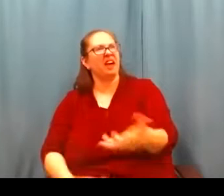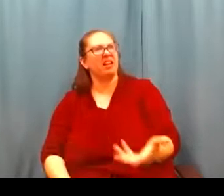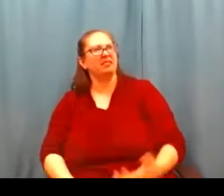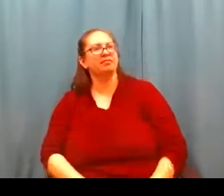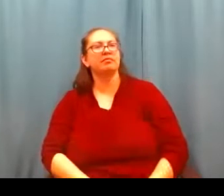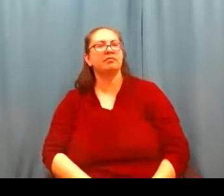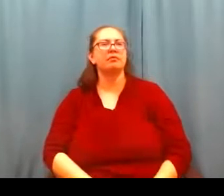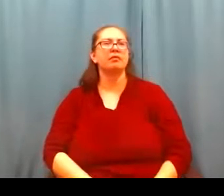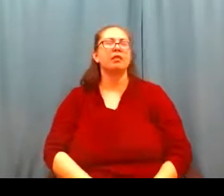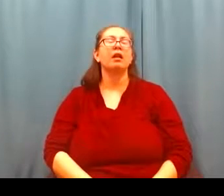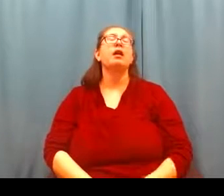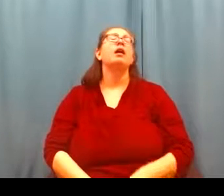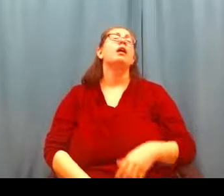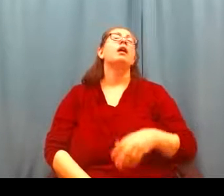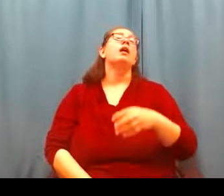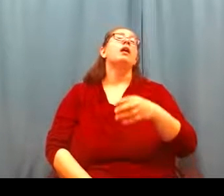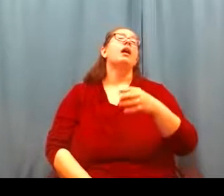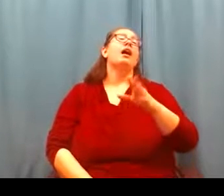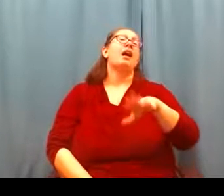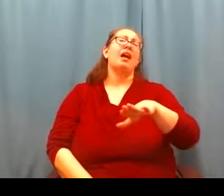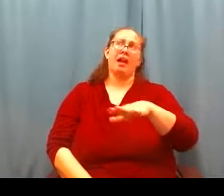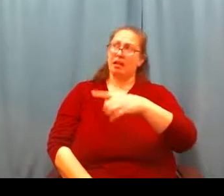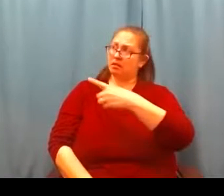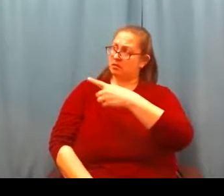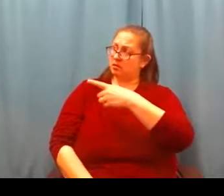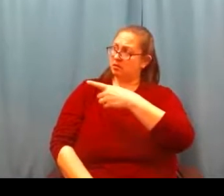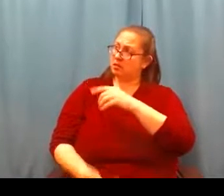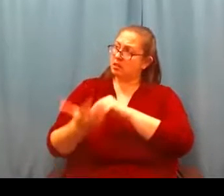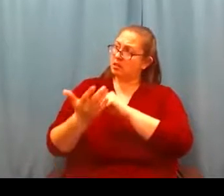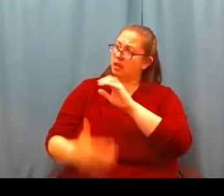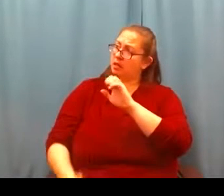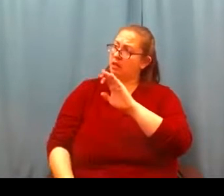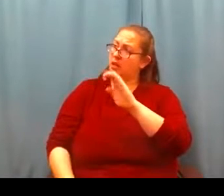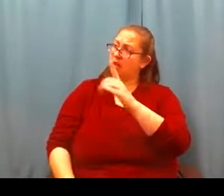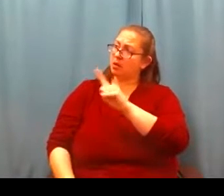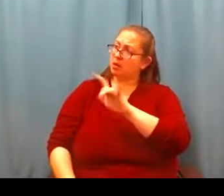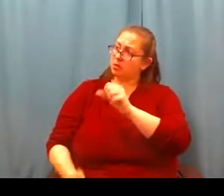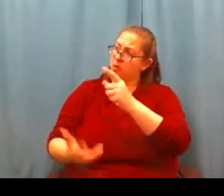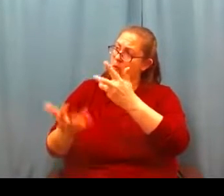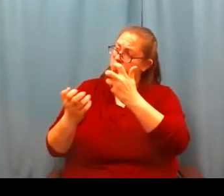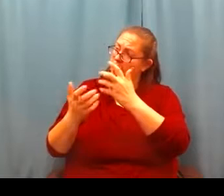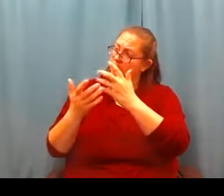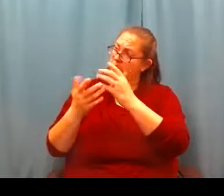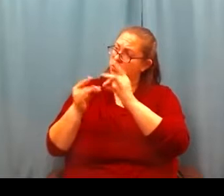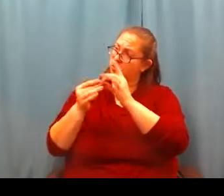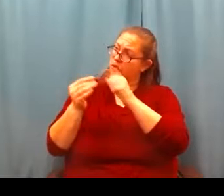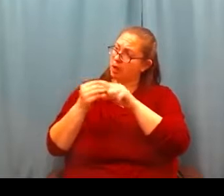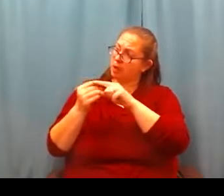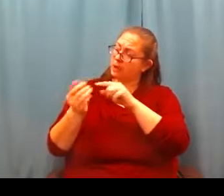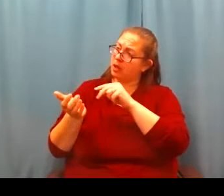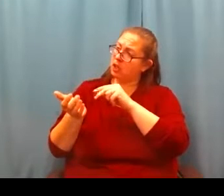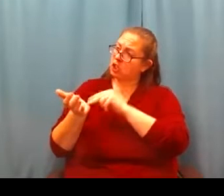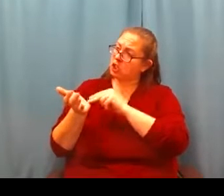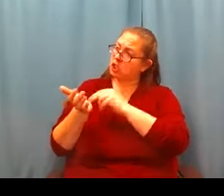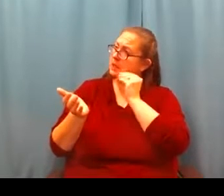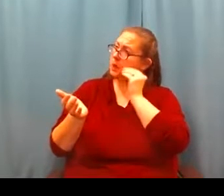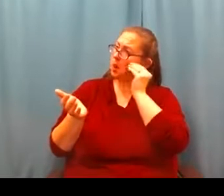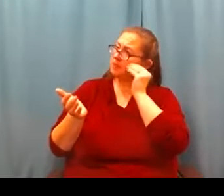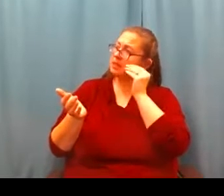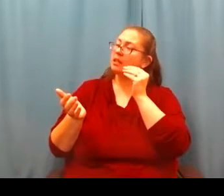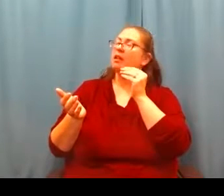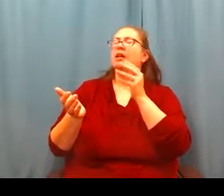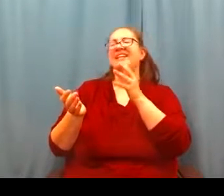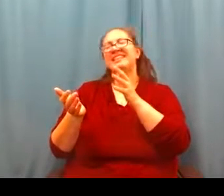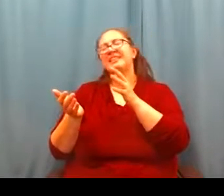Okay. But I should say that, and Dr. Echols, do you want to talk about the nursing homes? Okay, this is a related question,